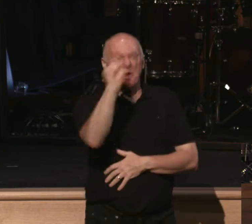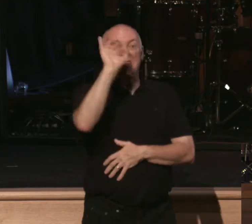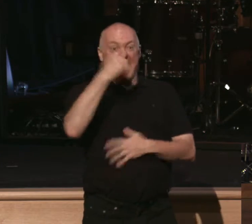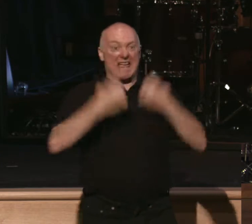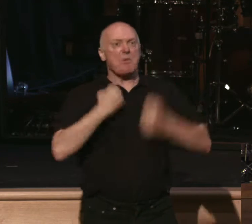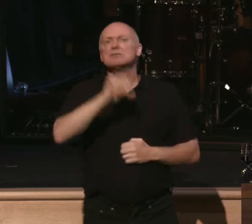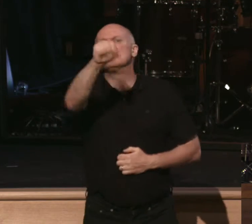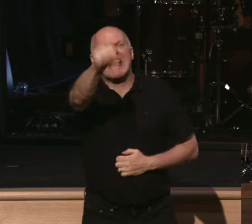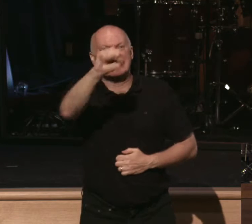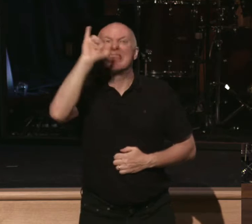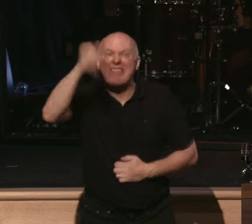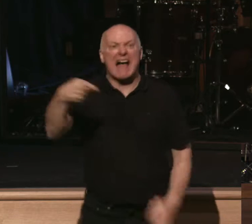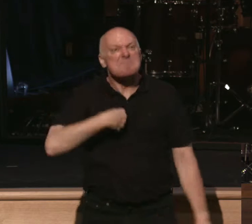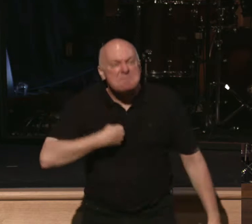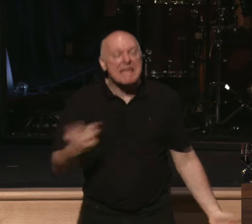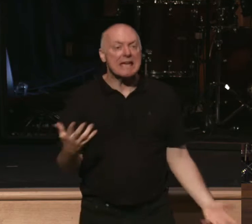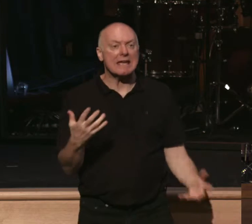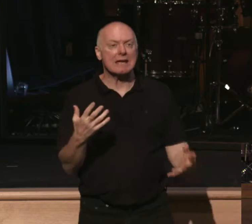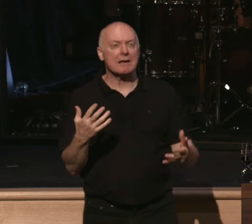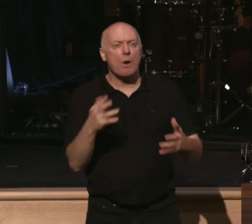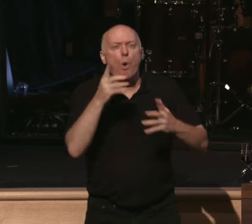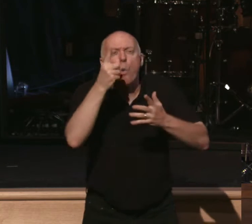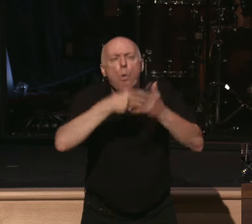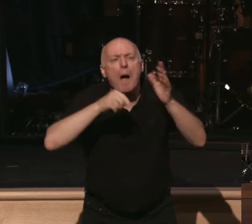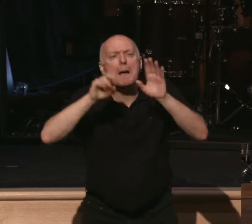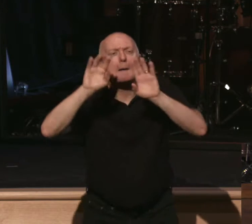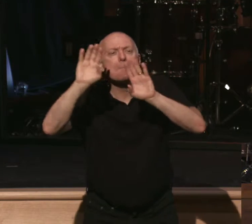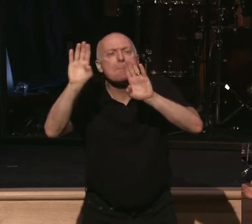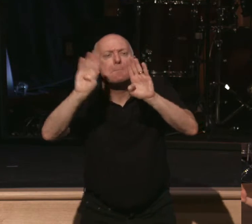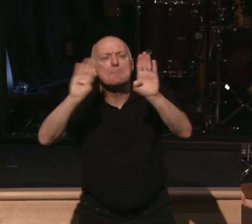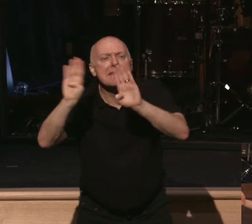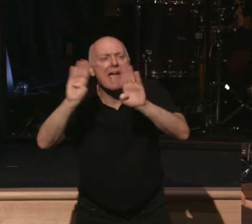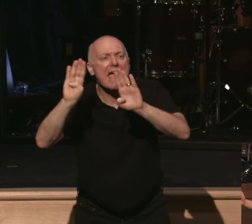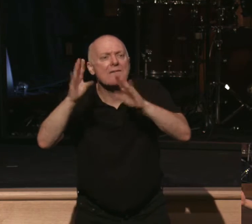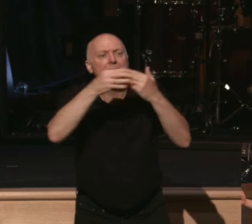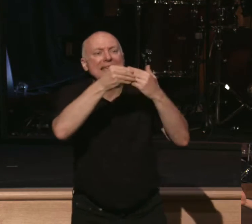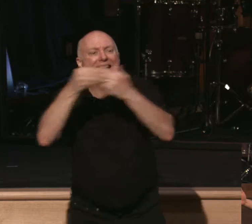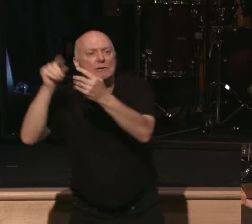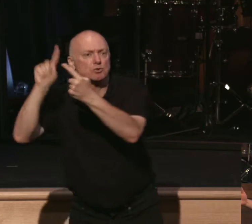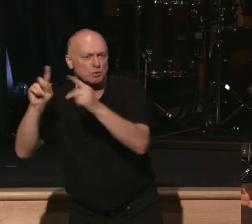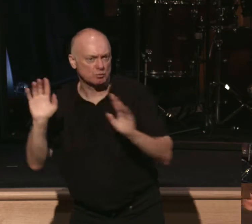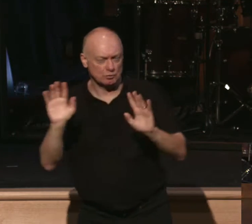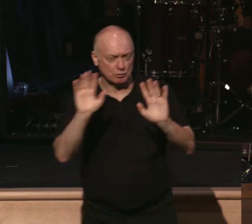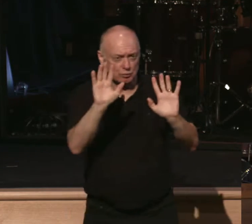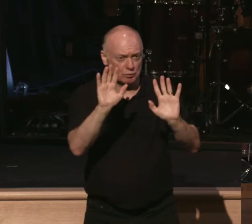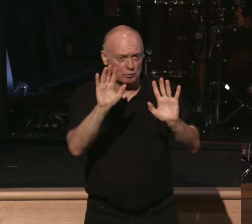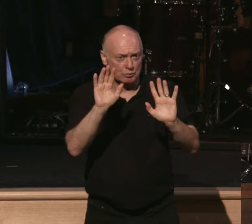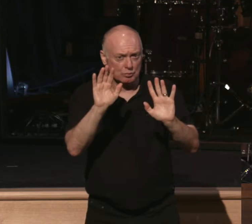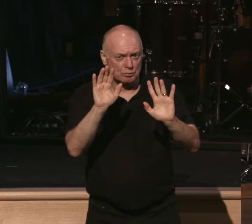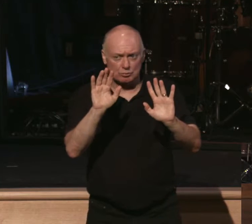emotions, or like 10 out of 10 emotions. What behaviors does that then lead to?